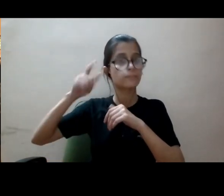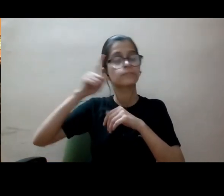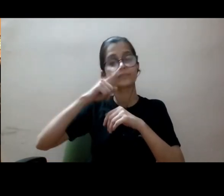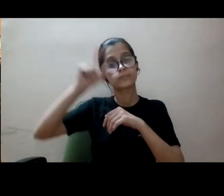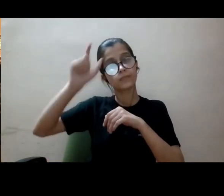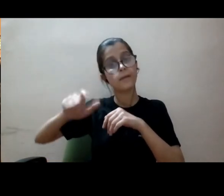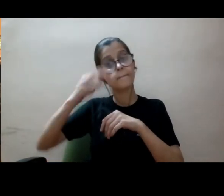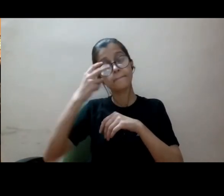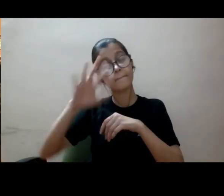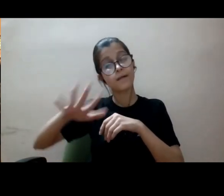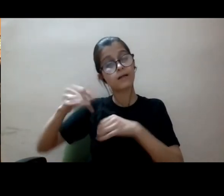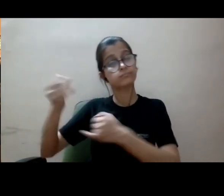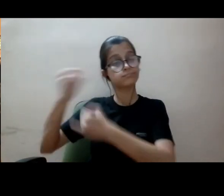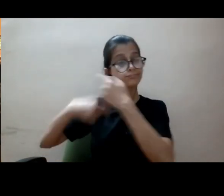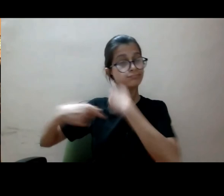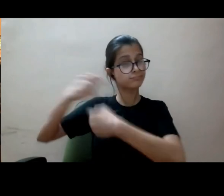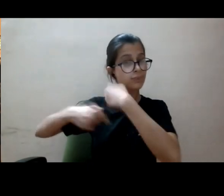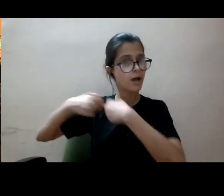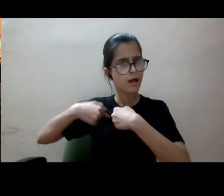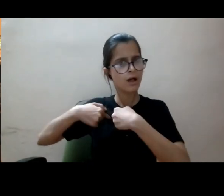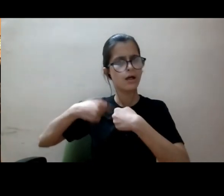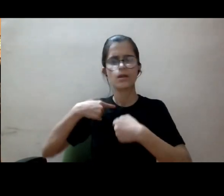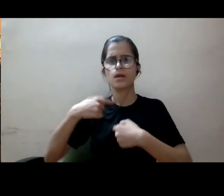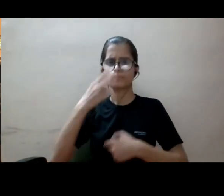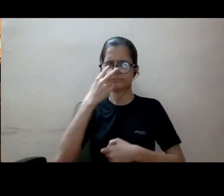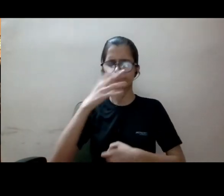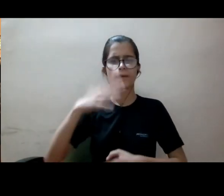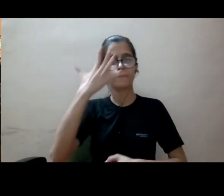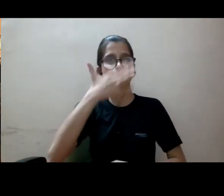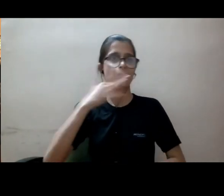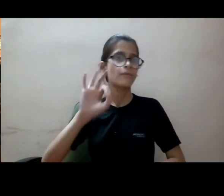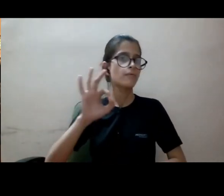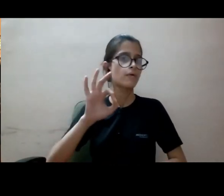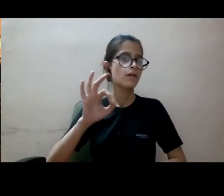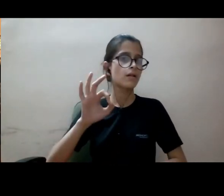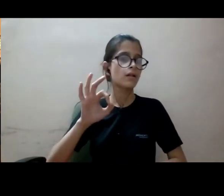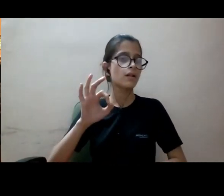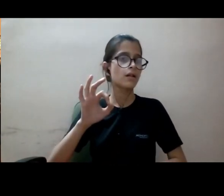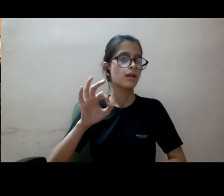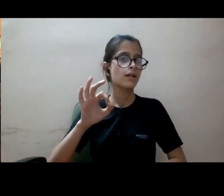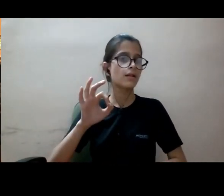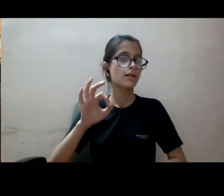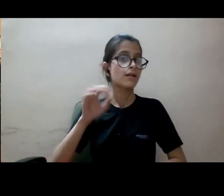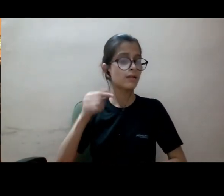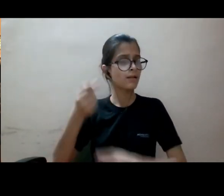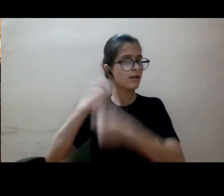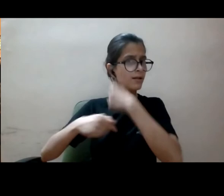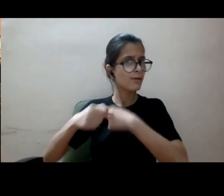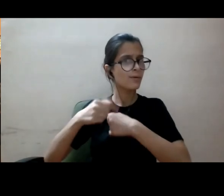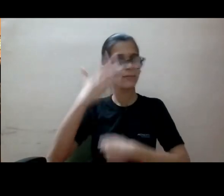herself, accused me of making blindness beautiful when in fact it isn't beautiful at all. She accused me of